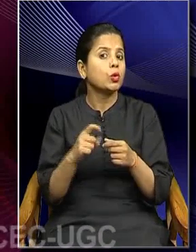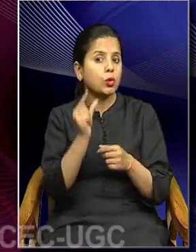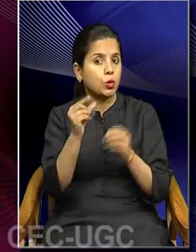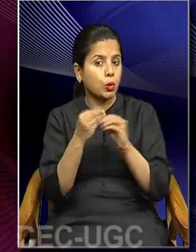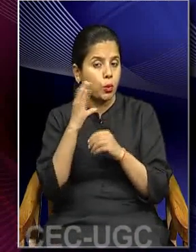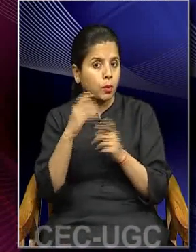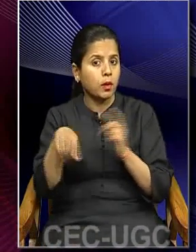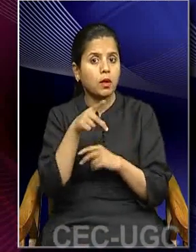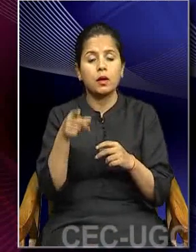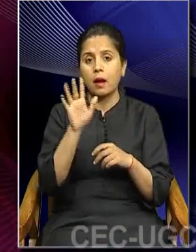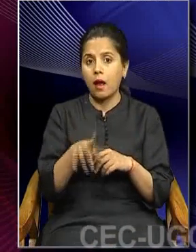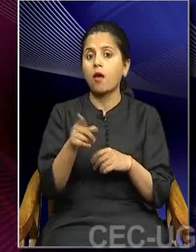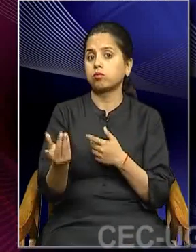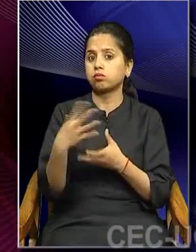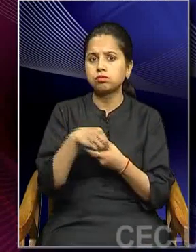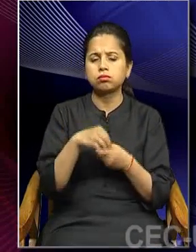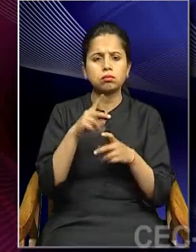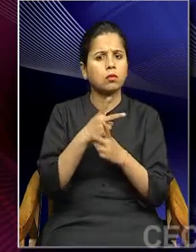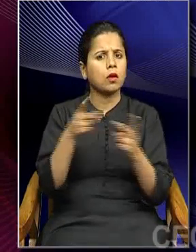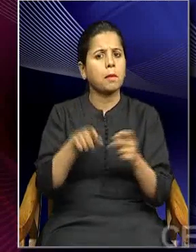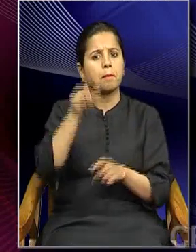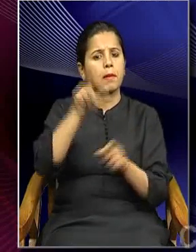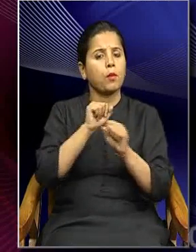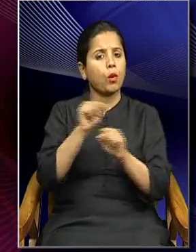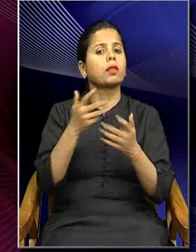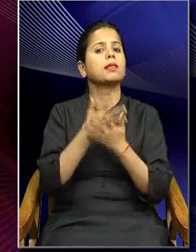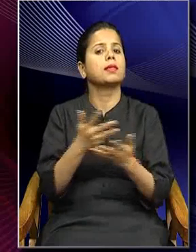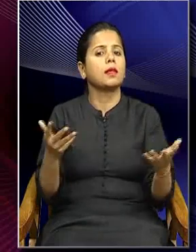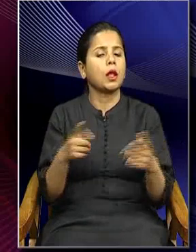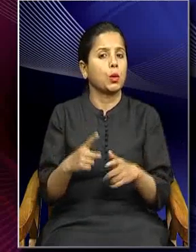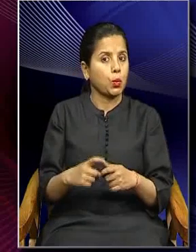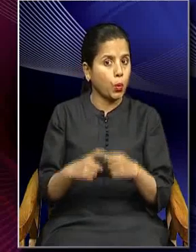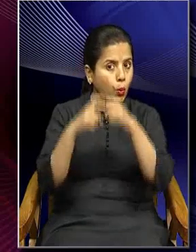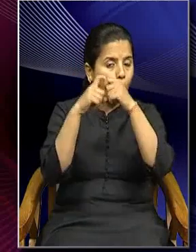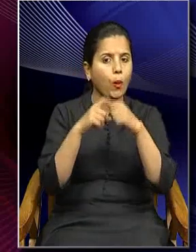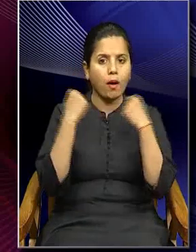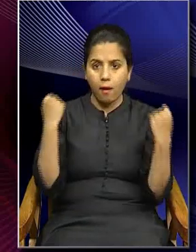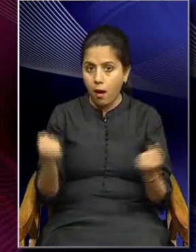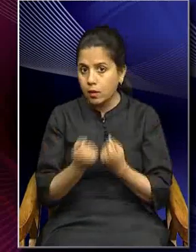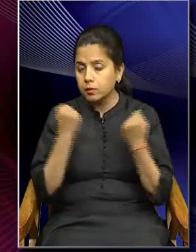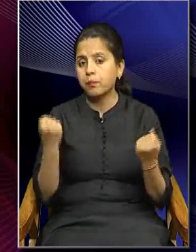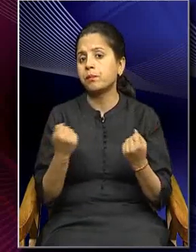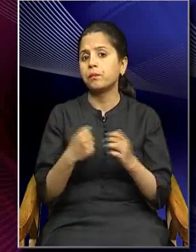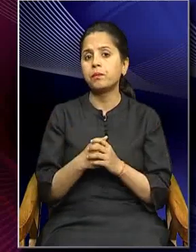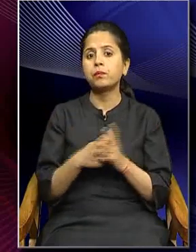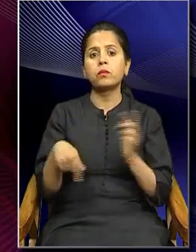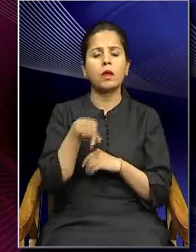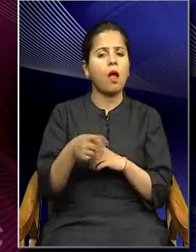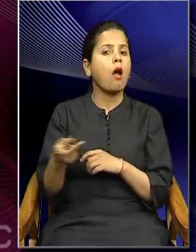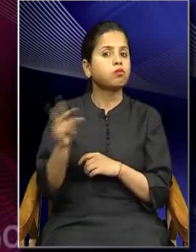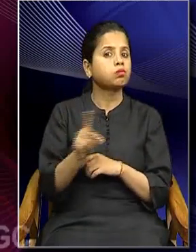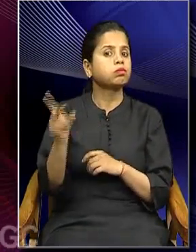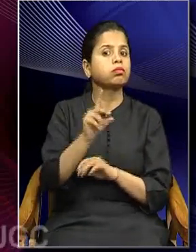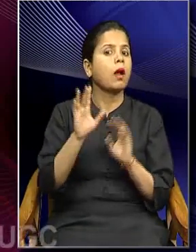which inhere in individual substances, qualities and actions, and are